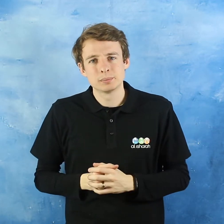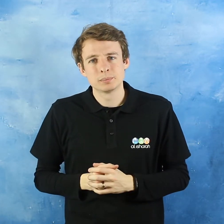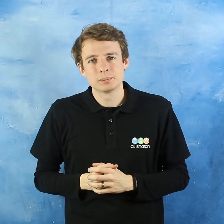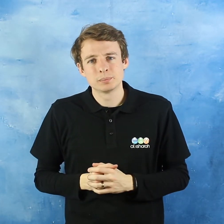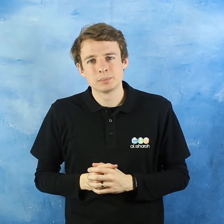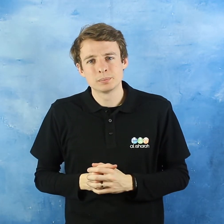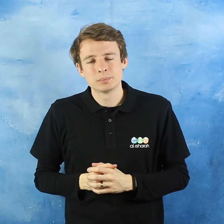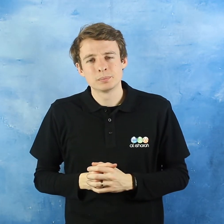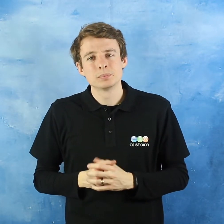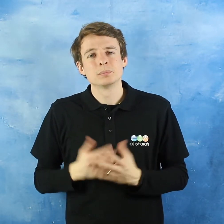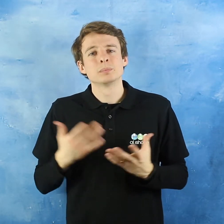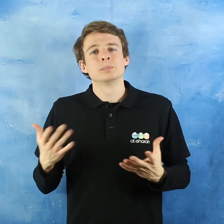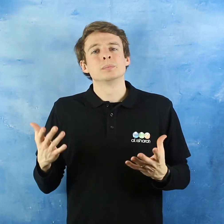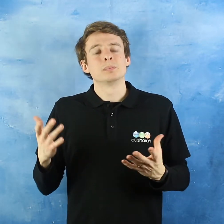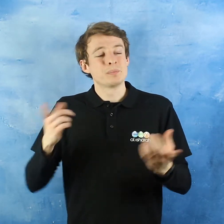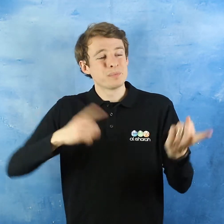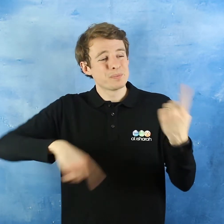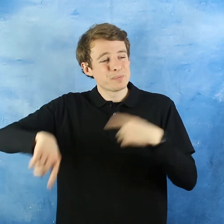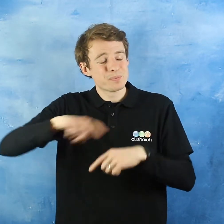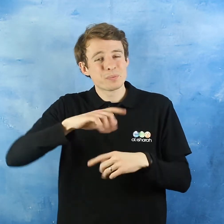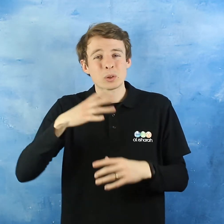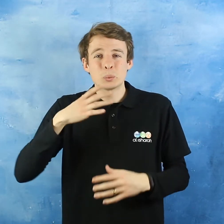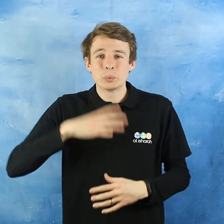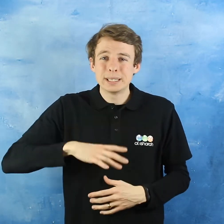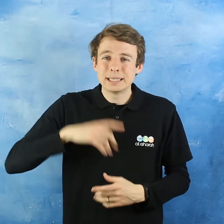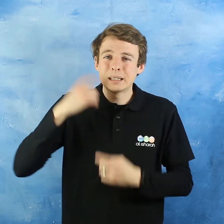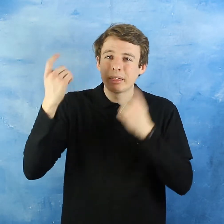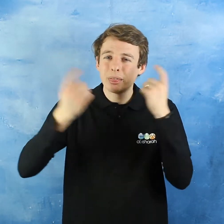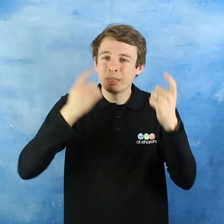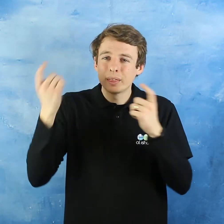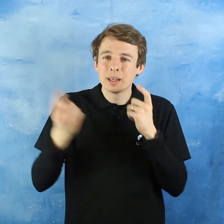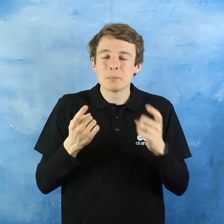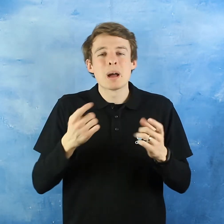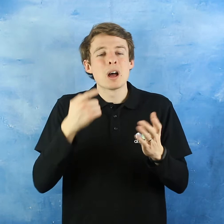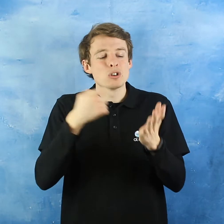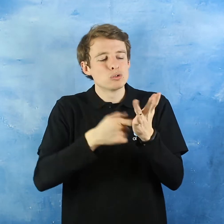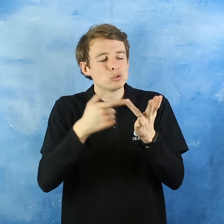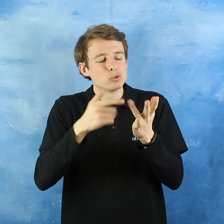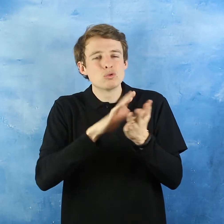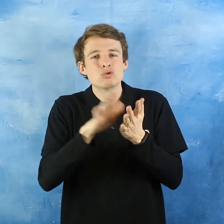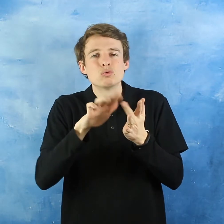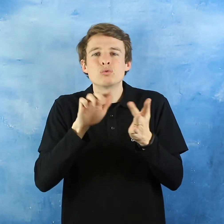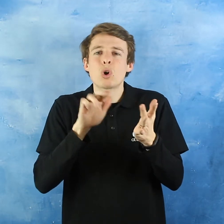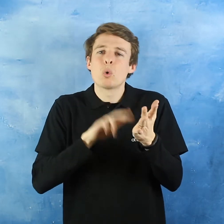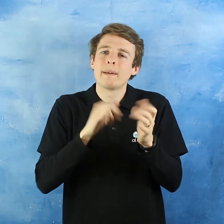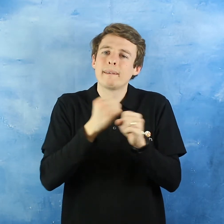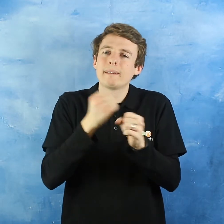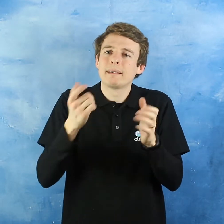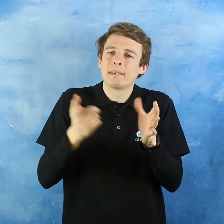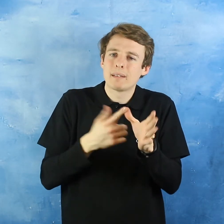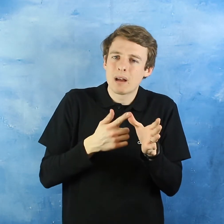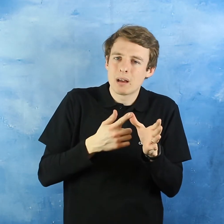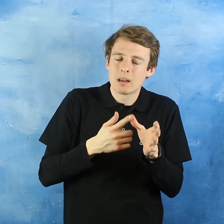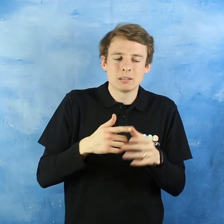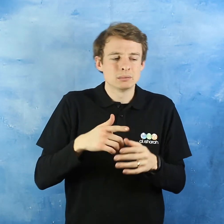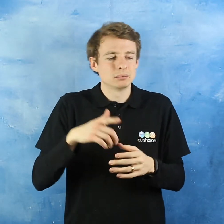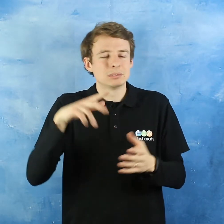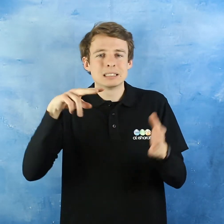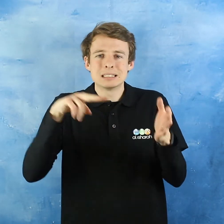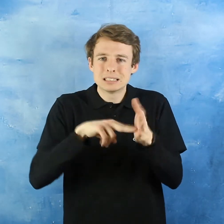Syrian, and other people. And we do our best to donate for them, to ease